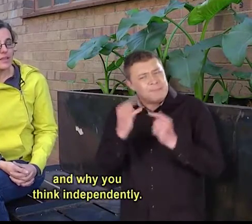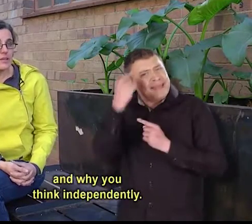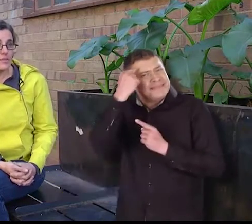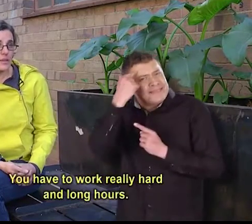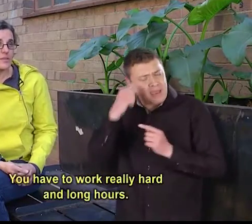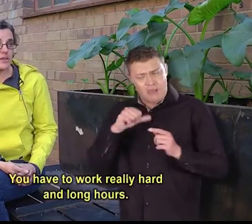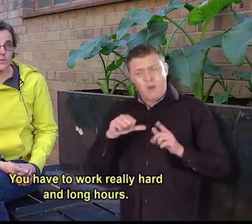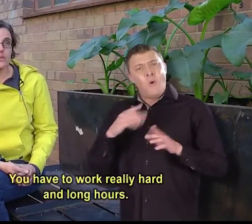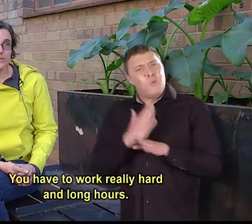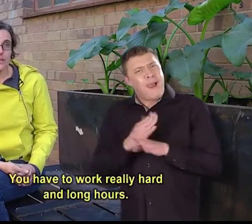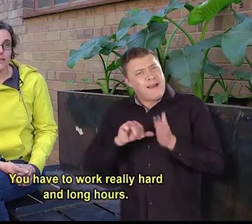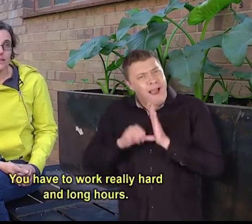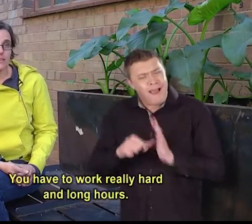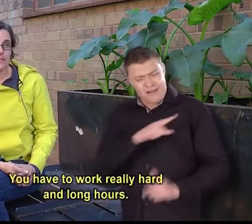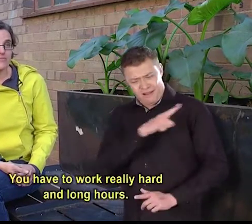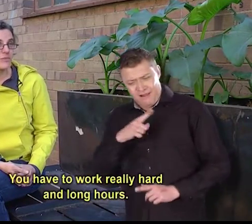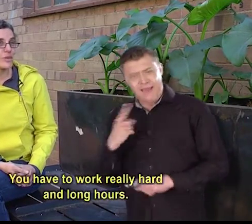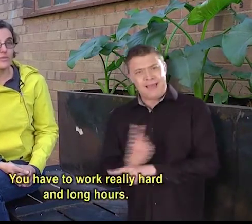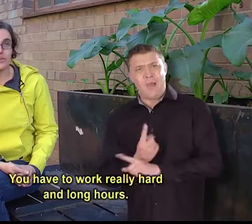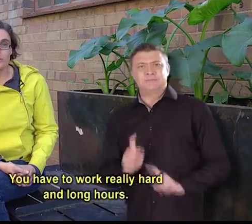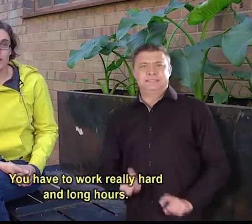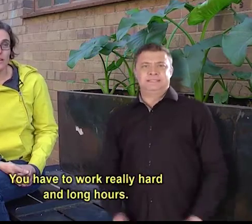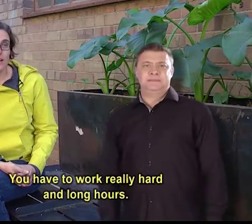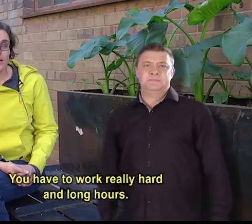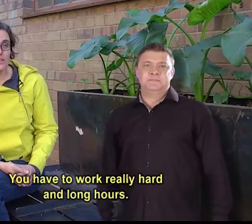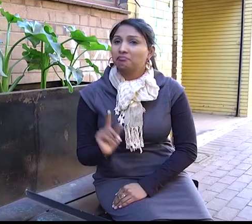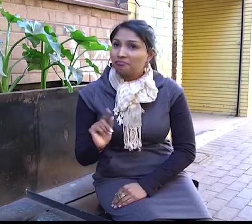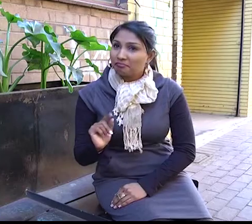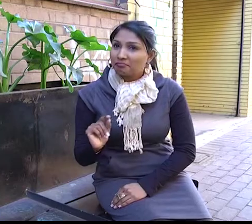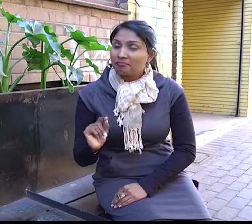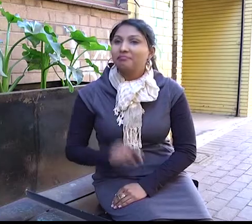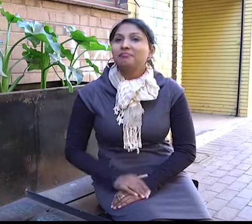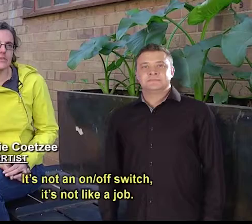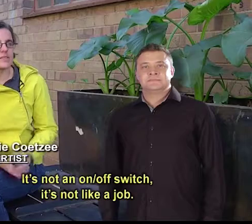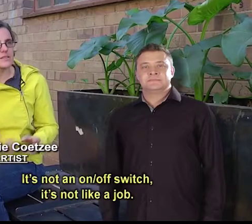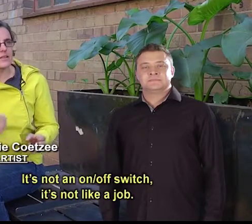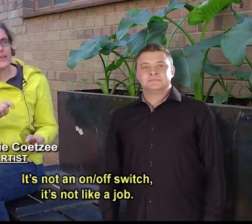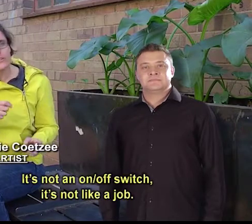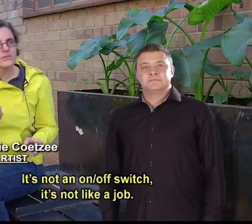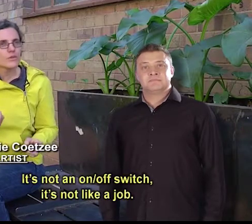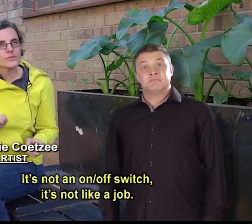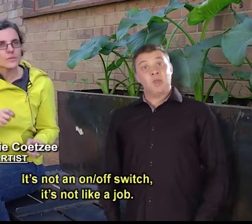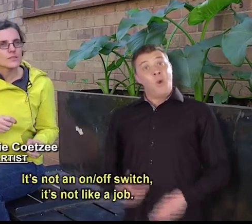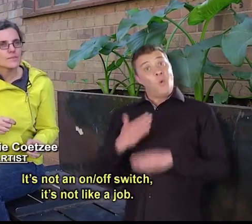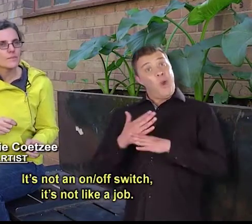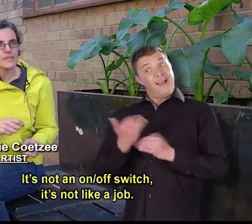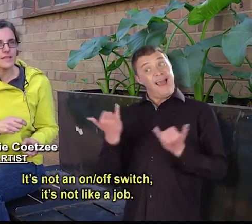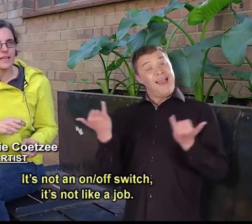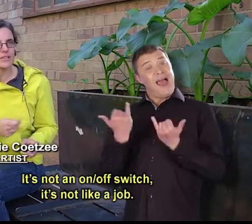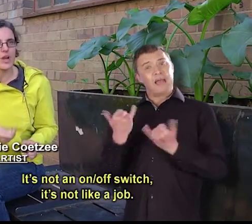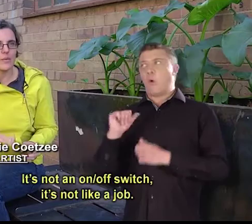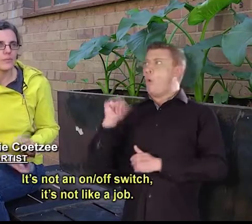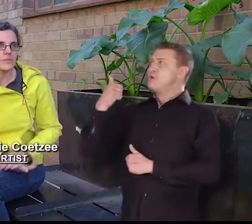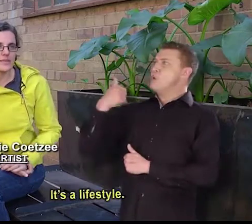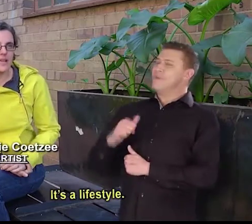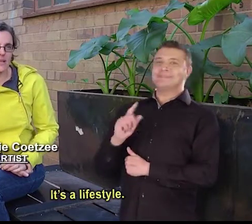people. And then on top of that, you've got to work really hard. You've got to work really long hours. It's not an on-off switch. It's not like